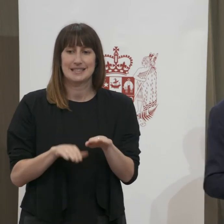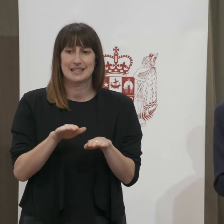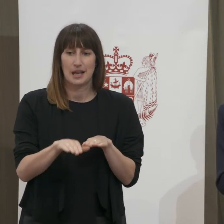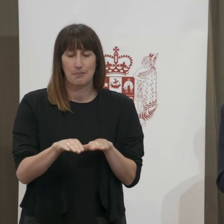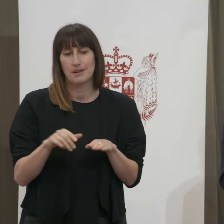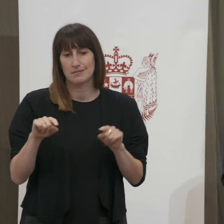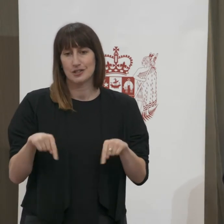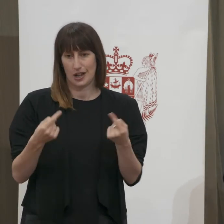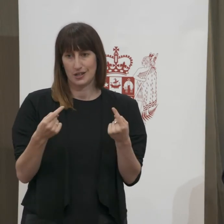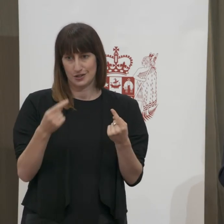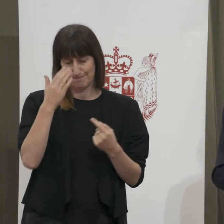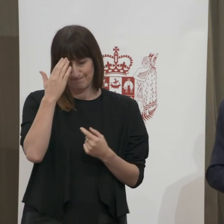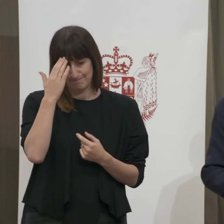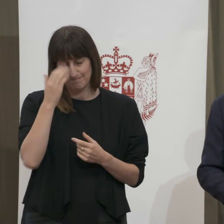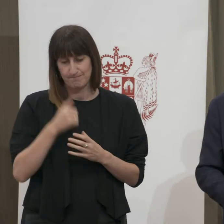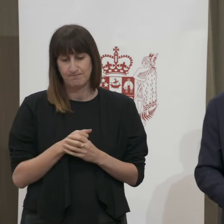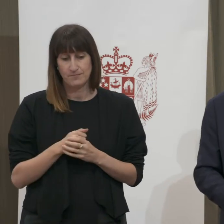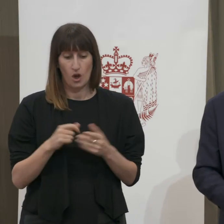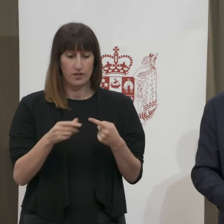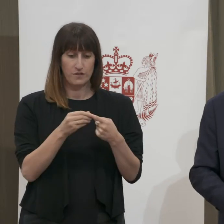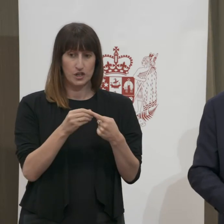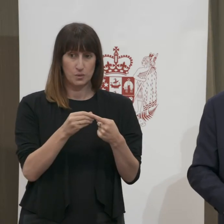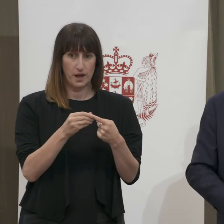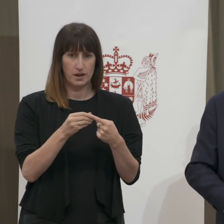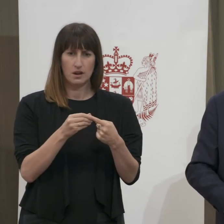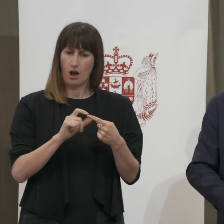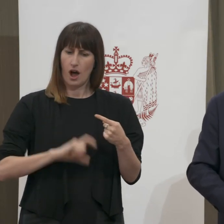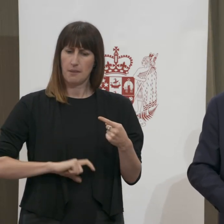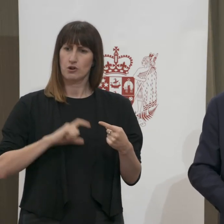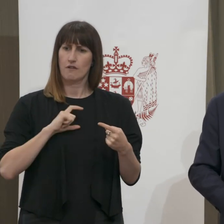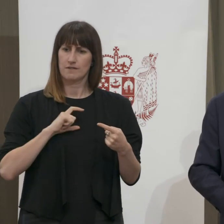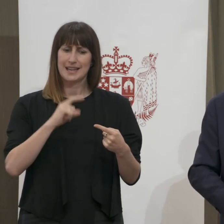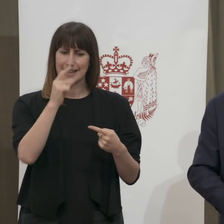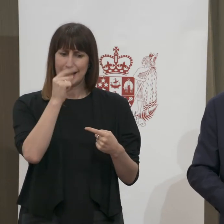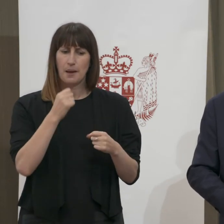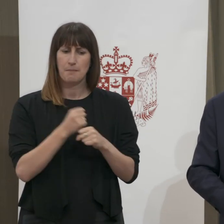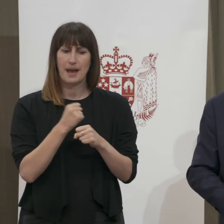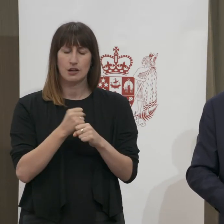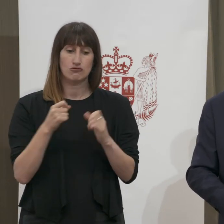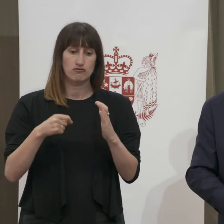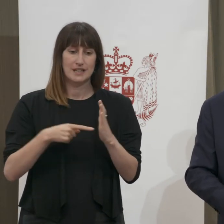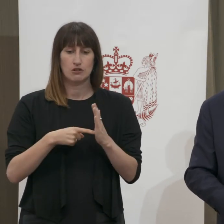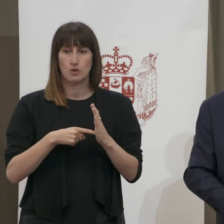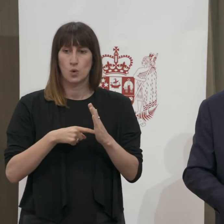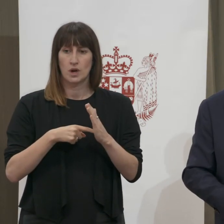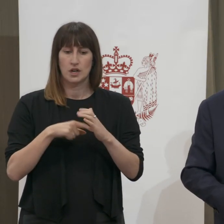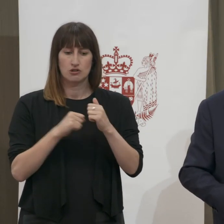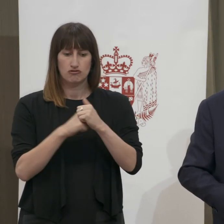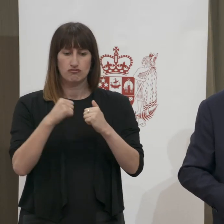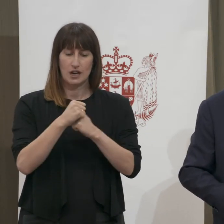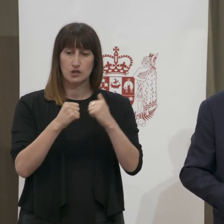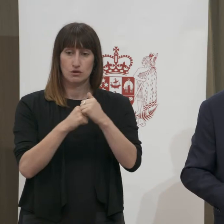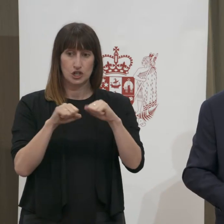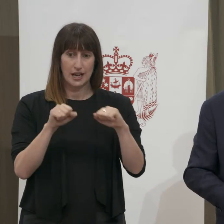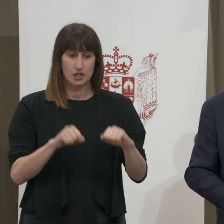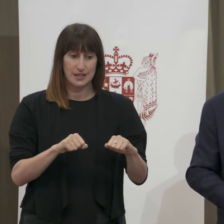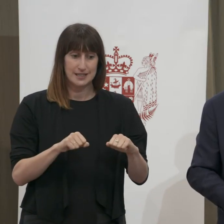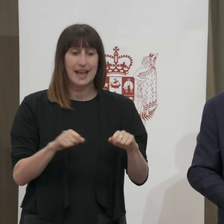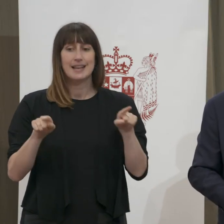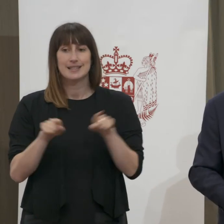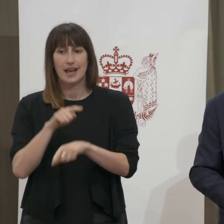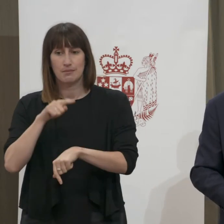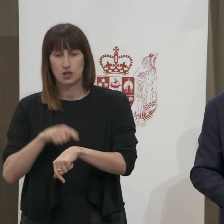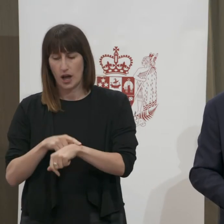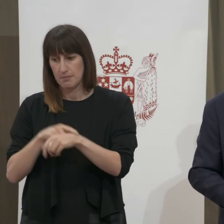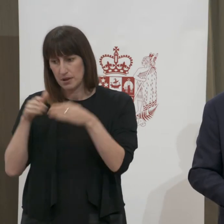the first, I am confident we can make these critical structural changes to the health system while keeping our frontline health